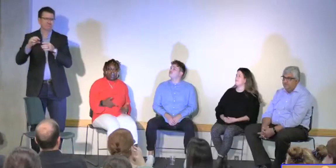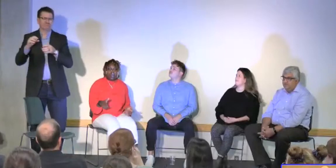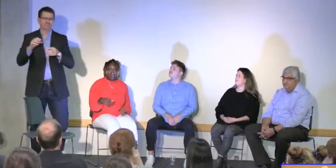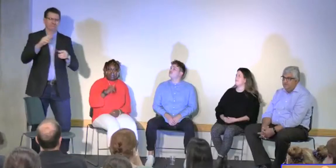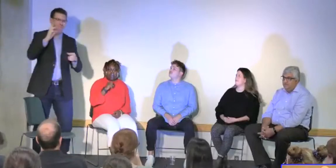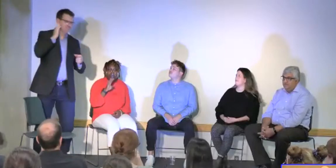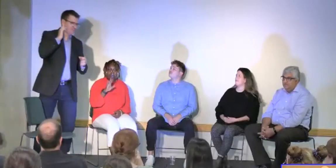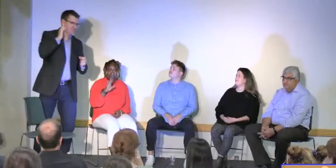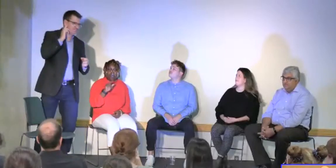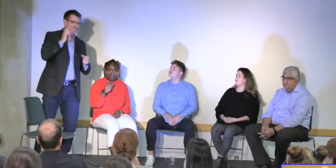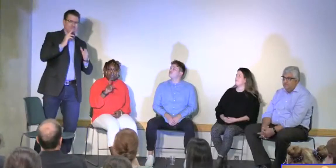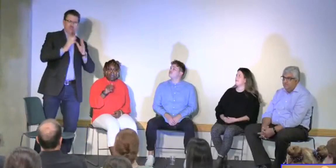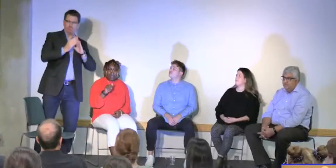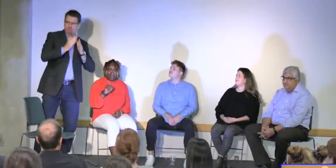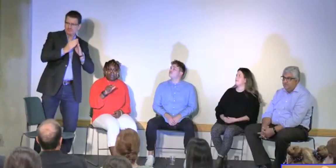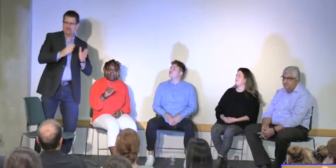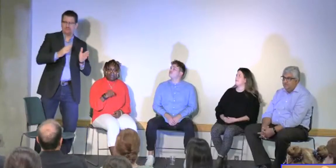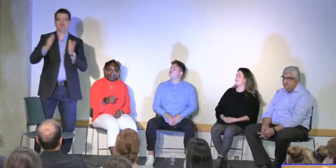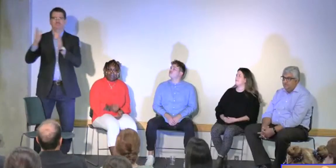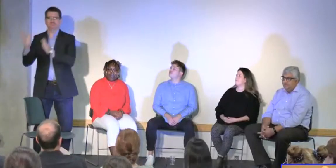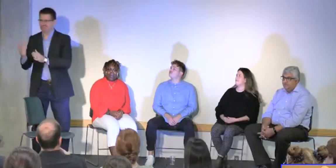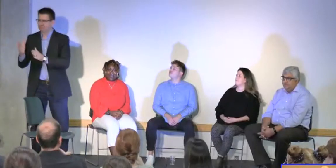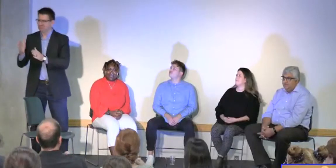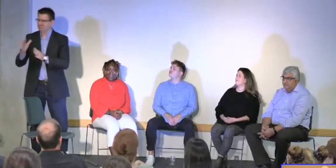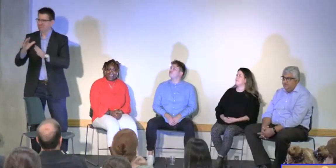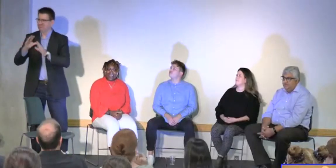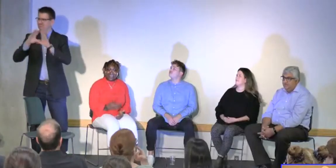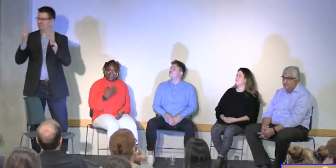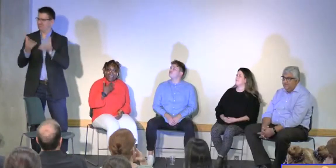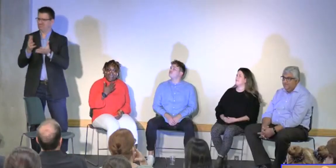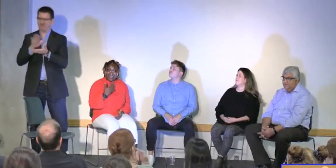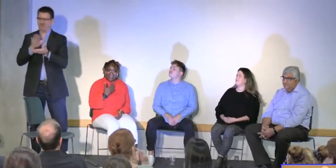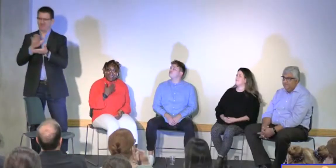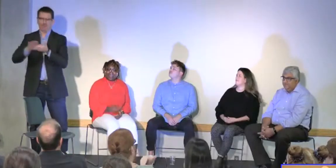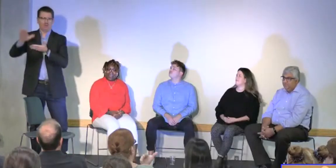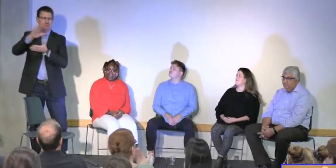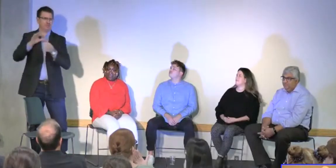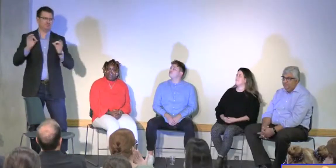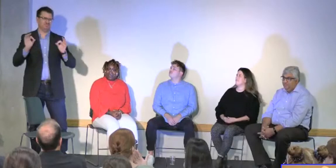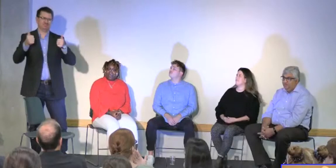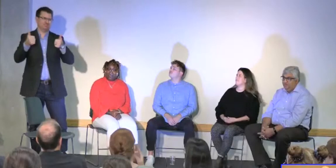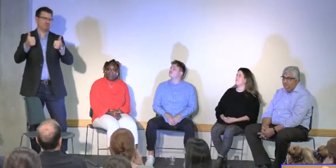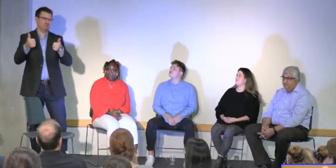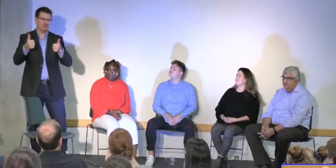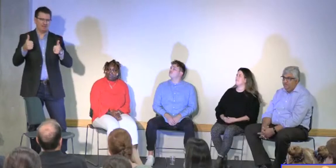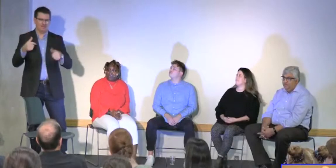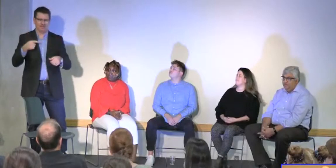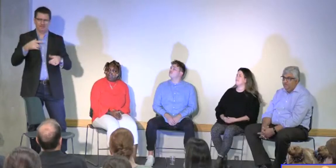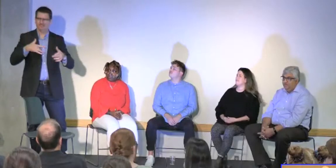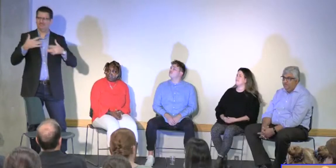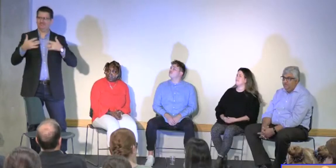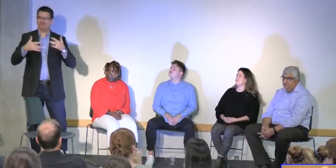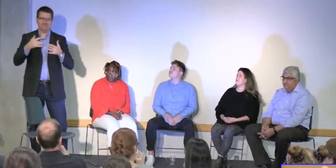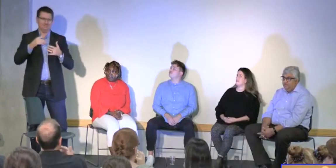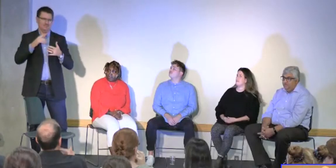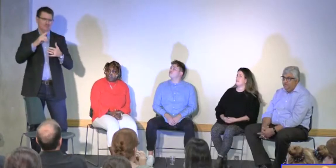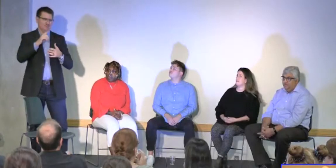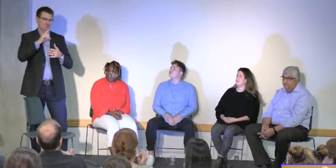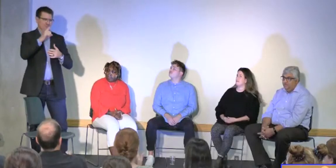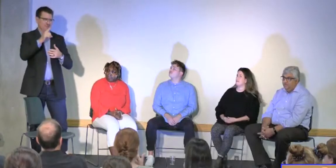I think we've done fairly well with our connections with the local deaf community. The college has been very supportive in that, and so